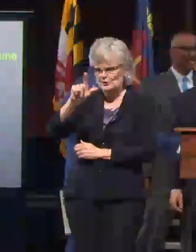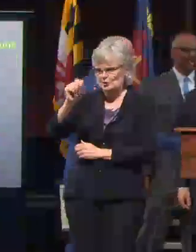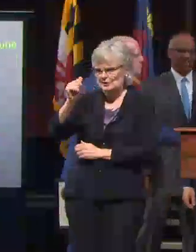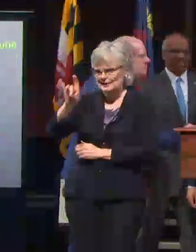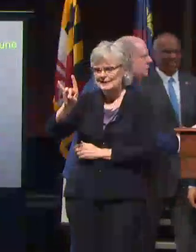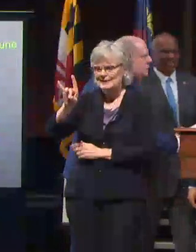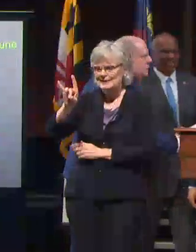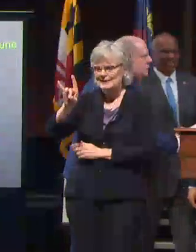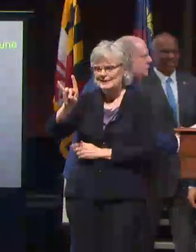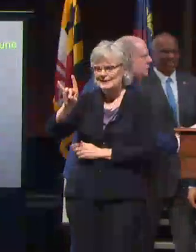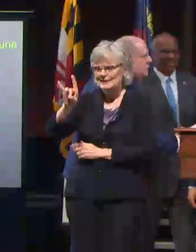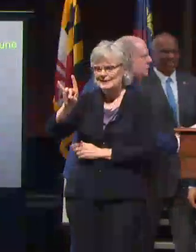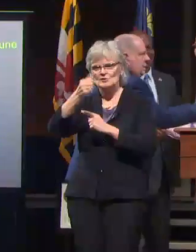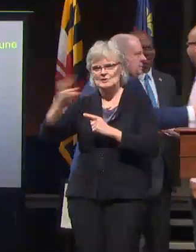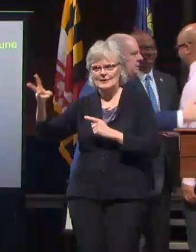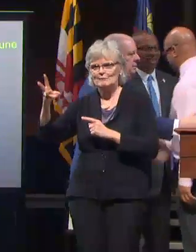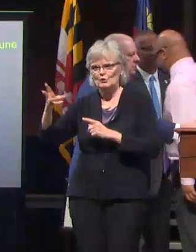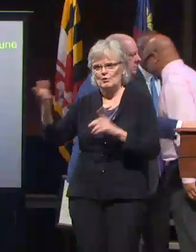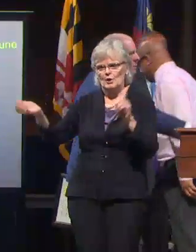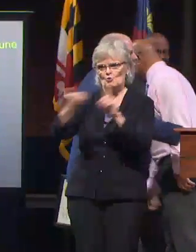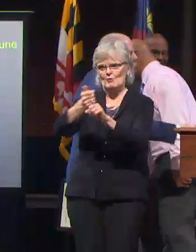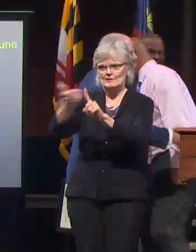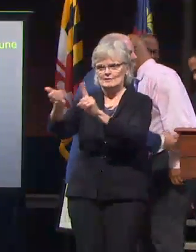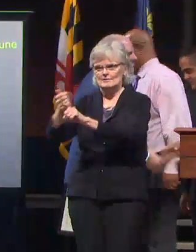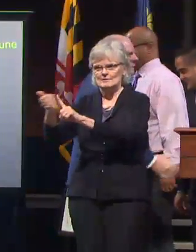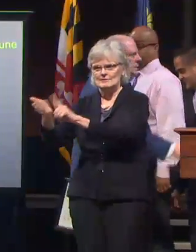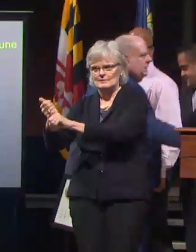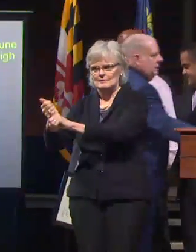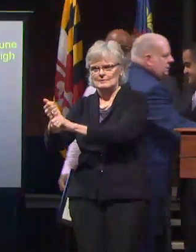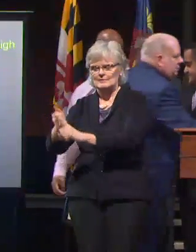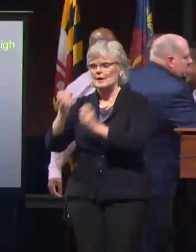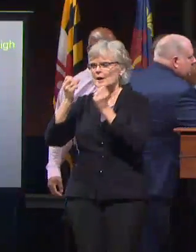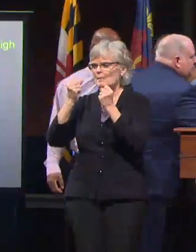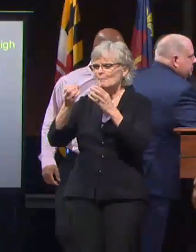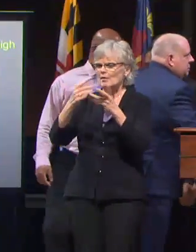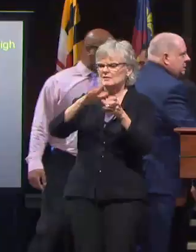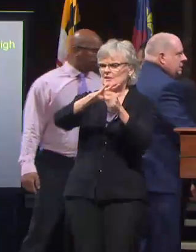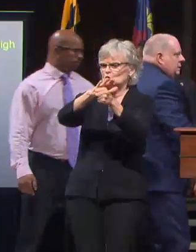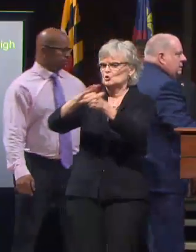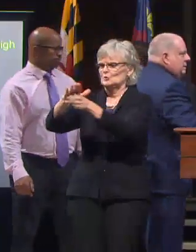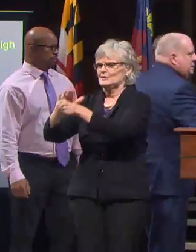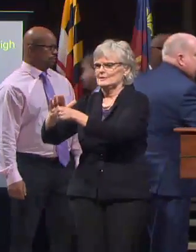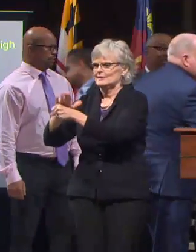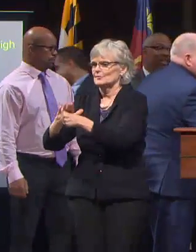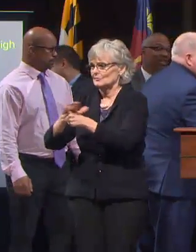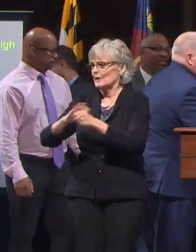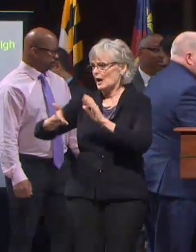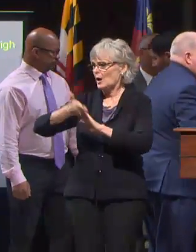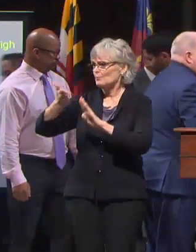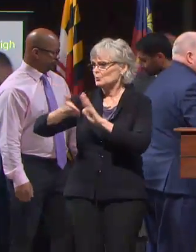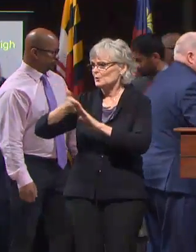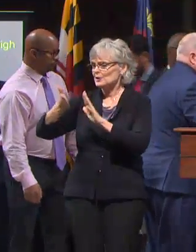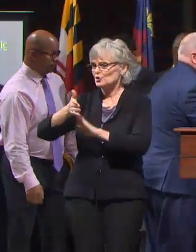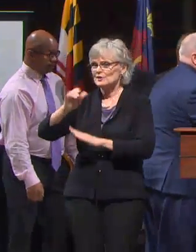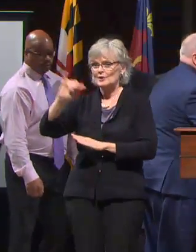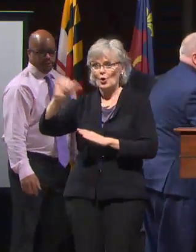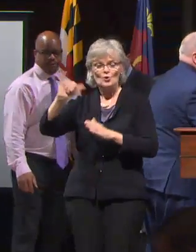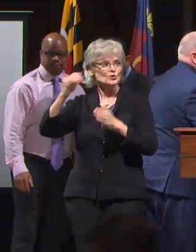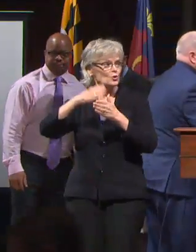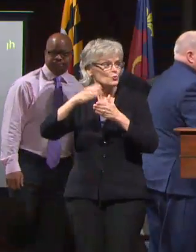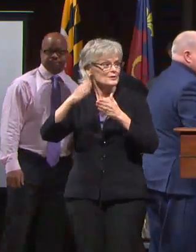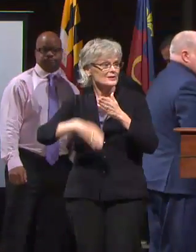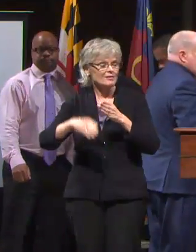investigation led to several high-profile arrests. The multi-jurisdictional operation also resulted